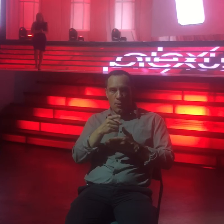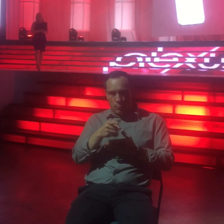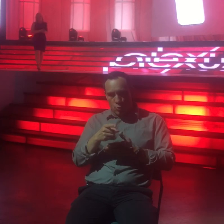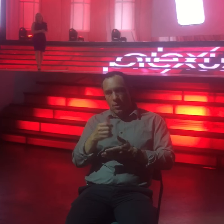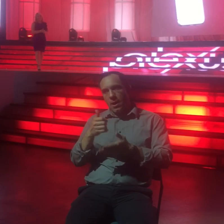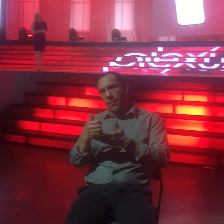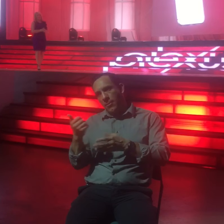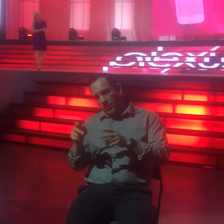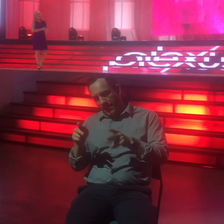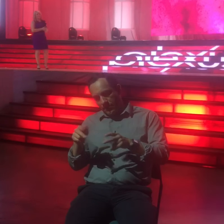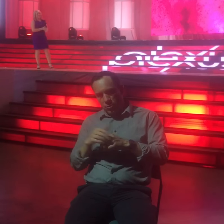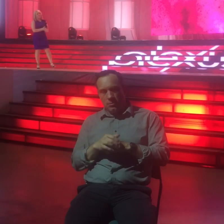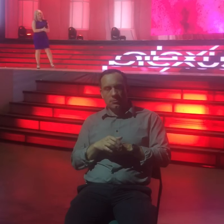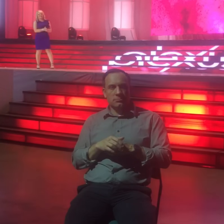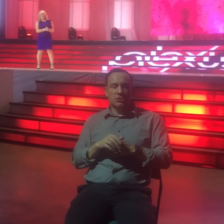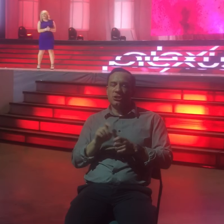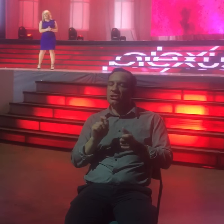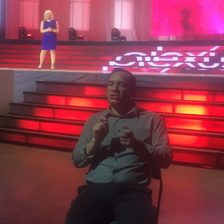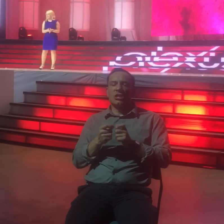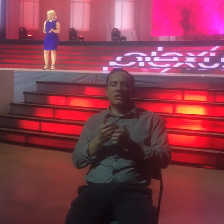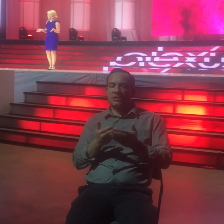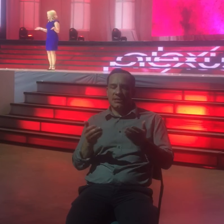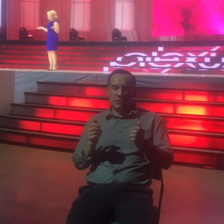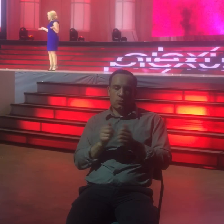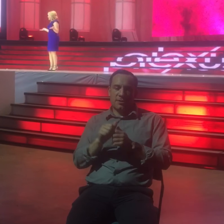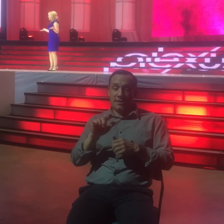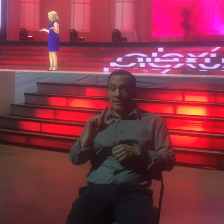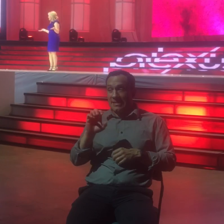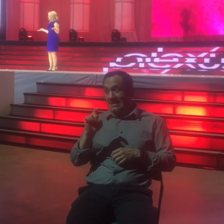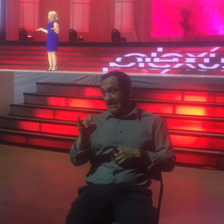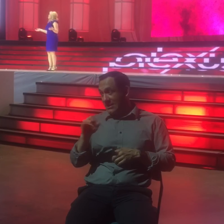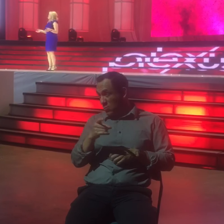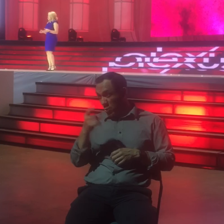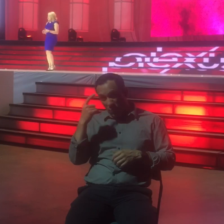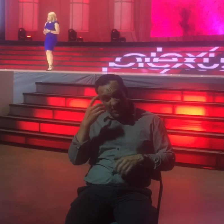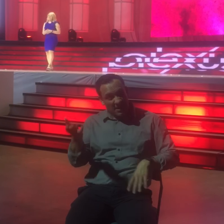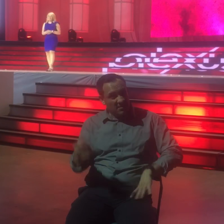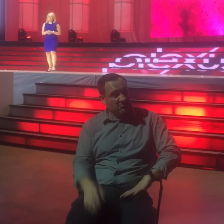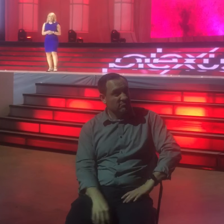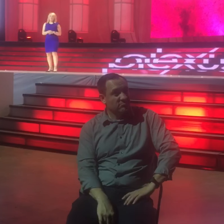change things with LEXI. What do you guys think?